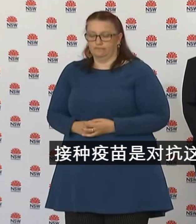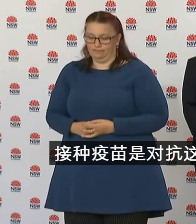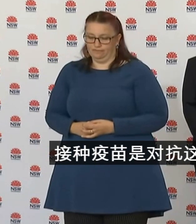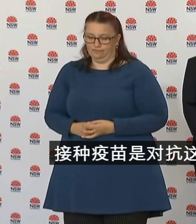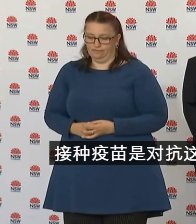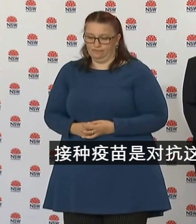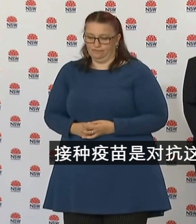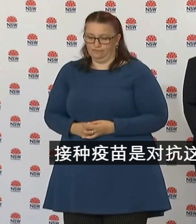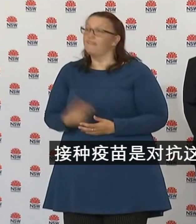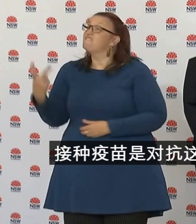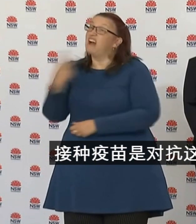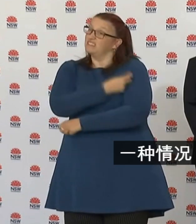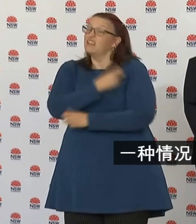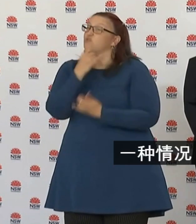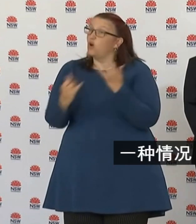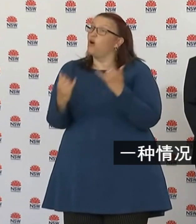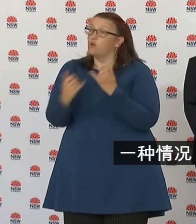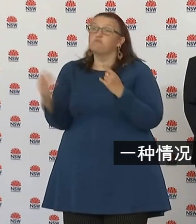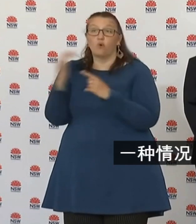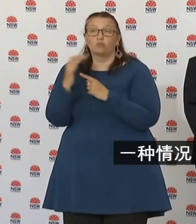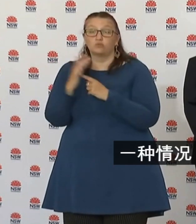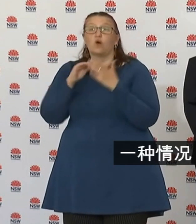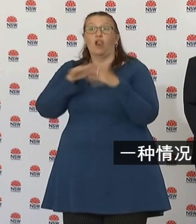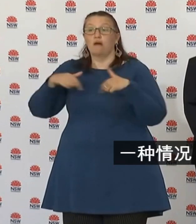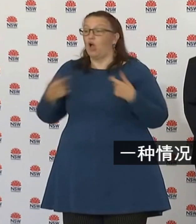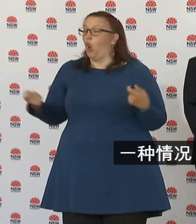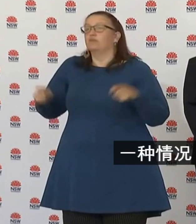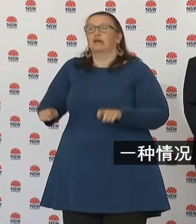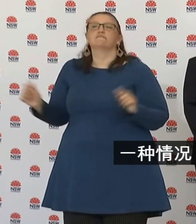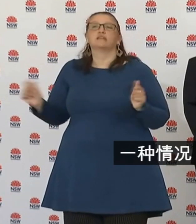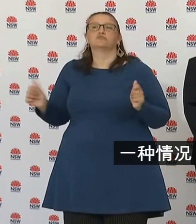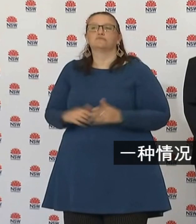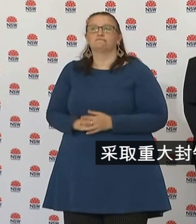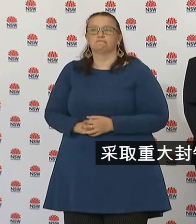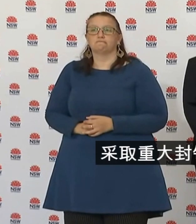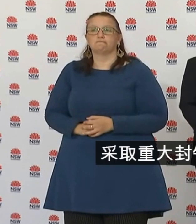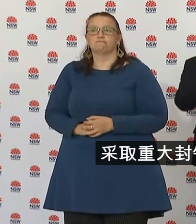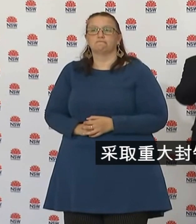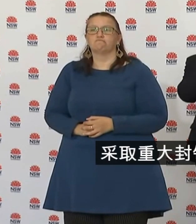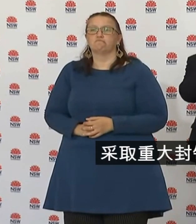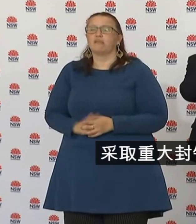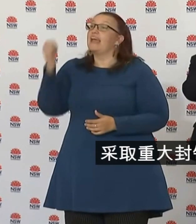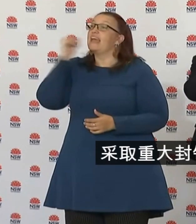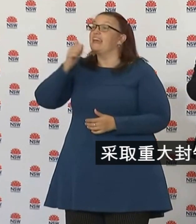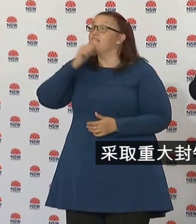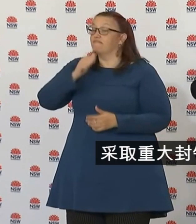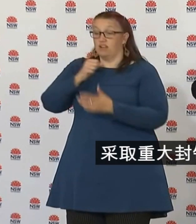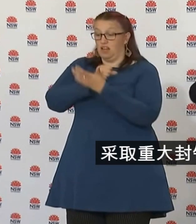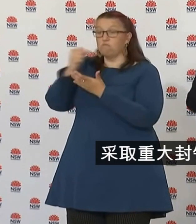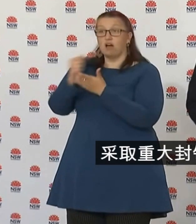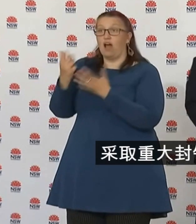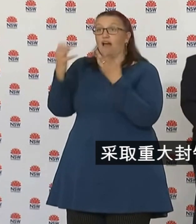this, right? Do you foresee a situation if cases don't come down to zero, that we are under significant lockdown measures